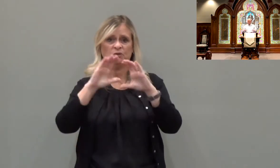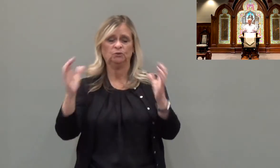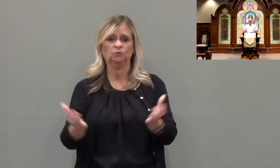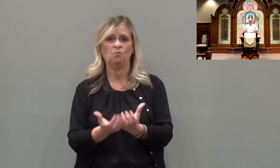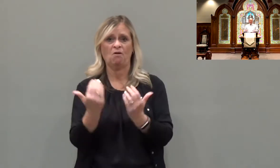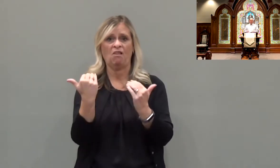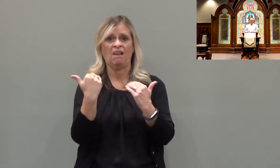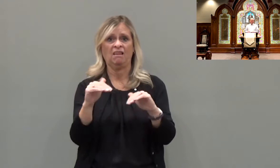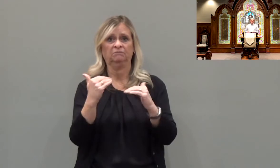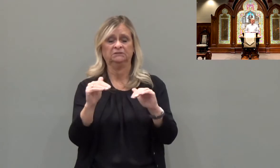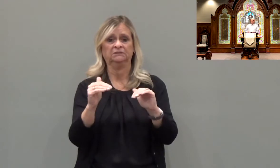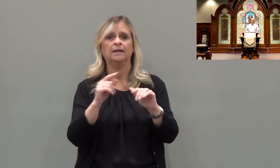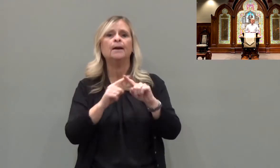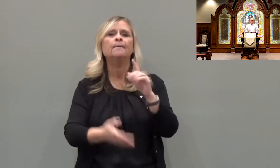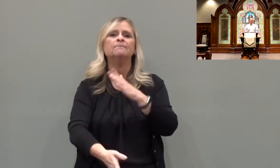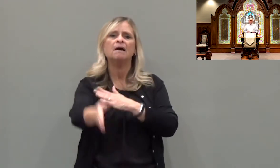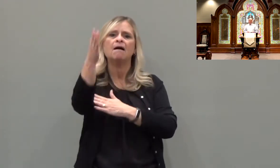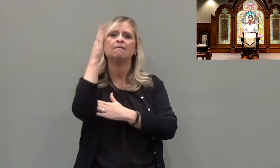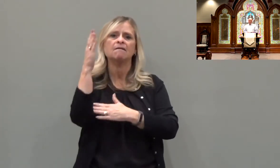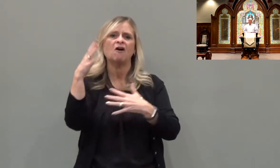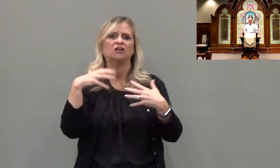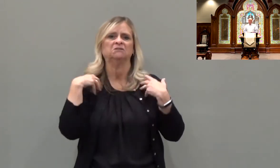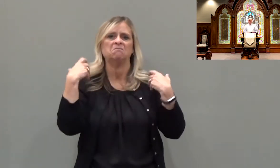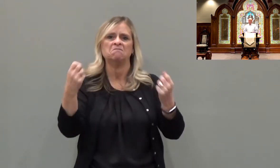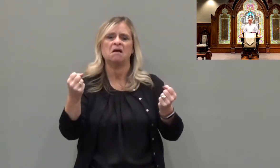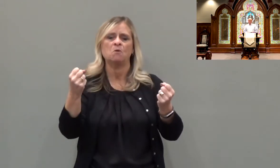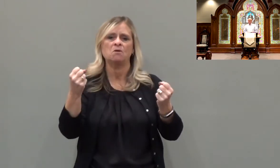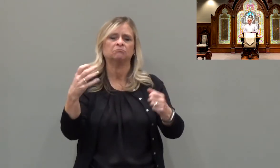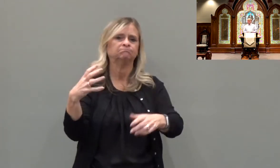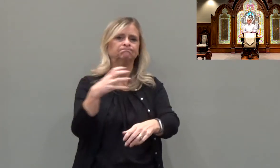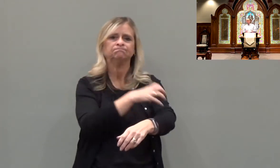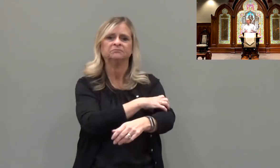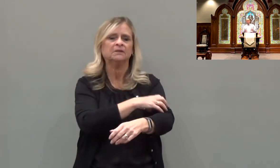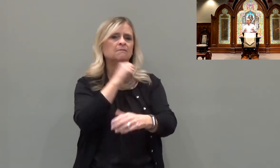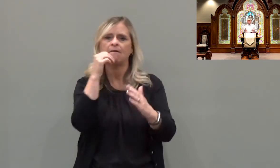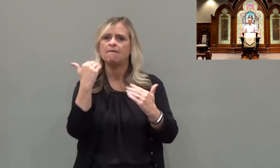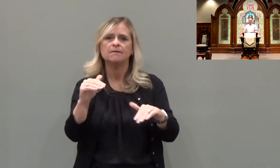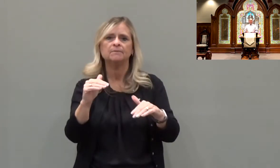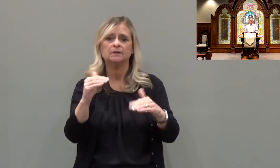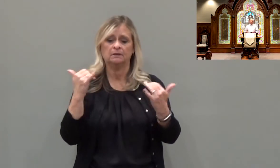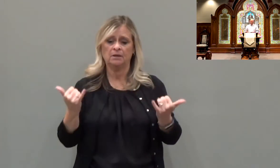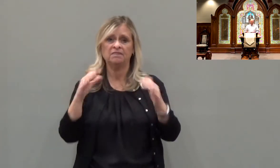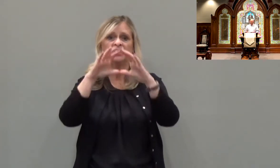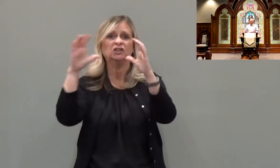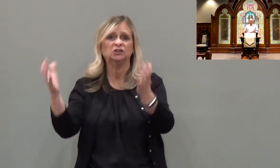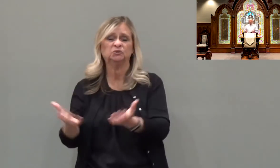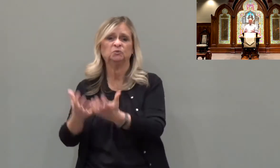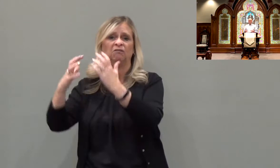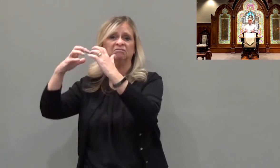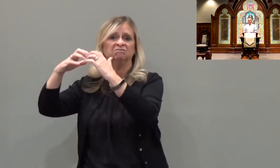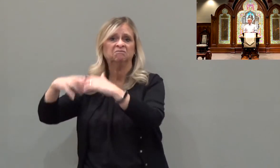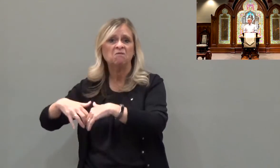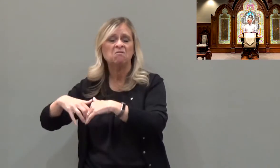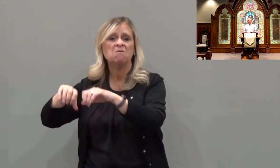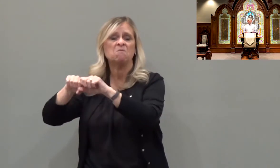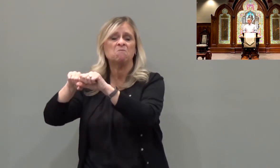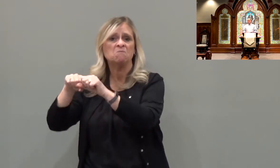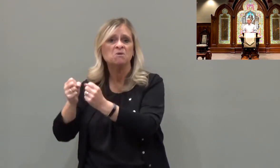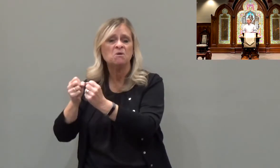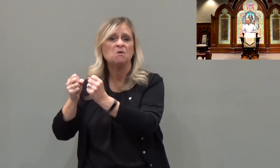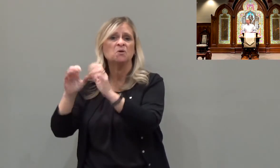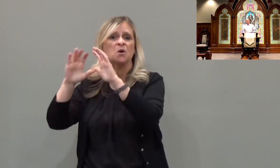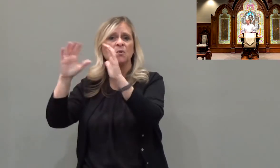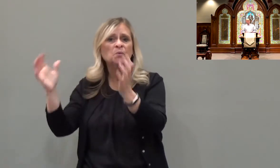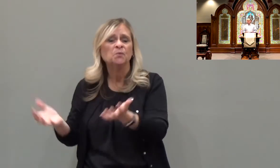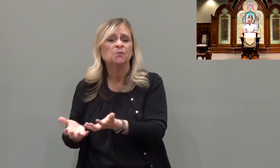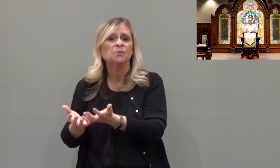scope, but God's power is unlimited. That this world is fallen, this world is broken,